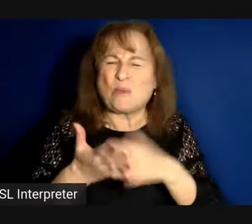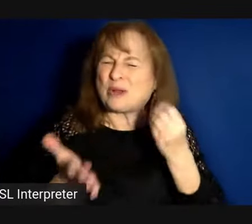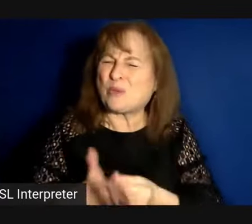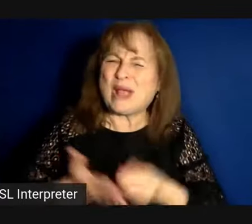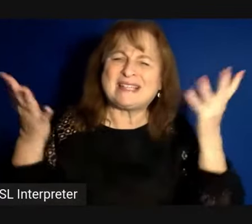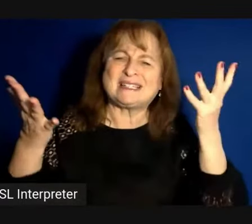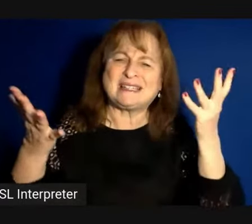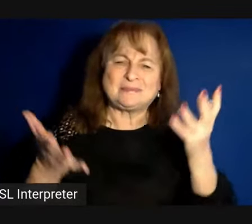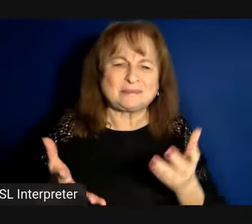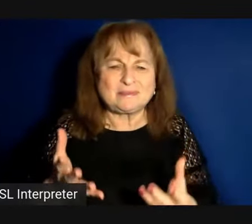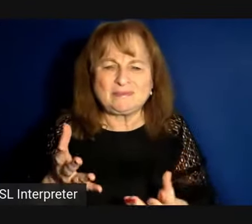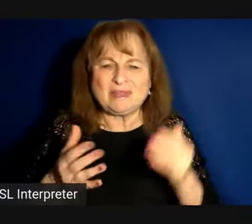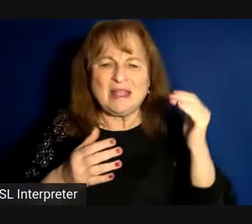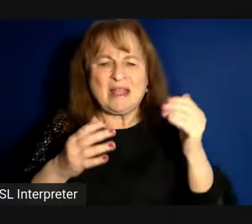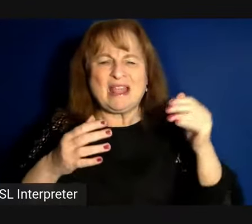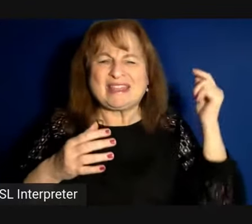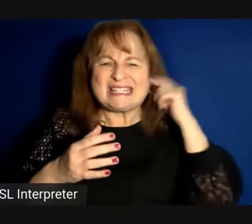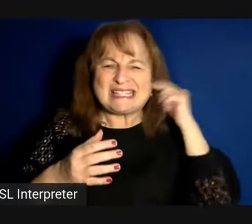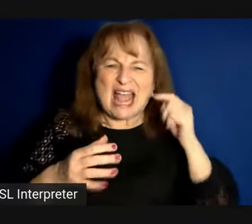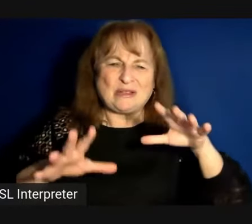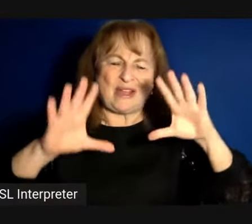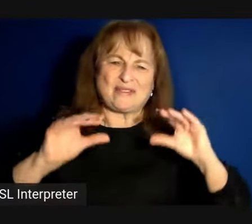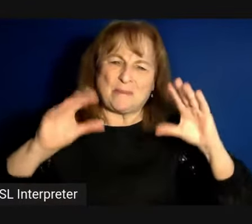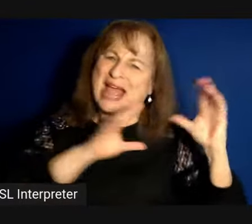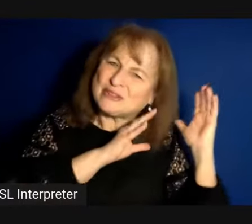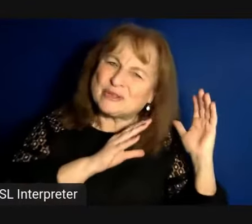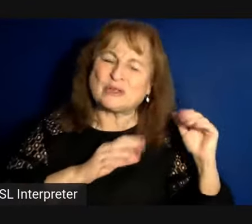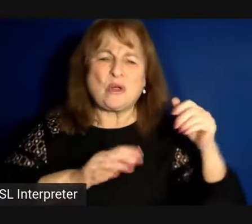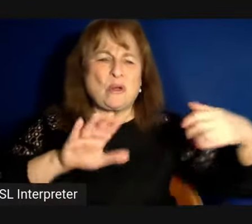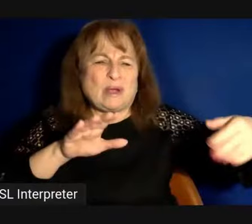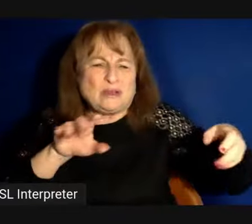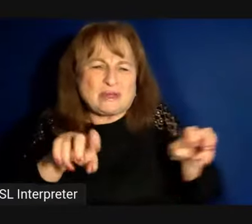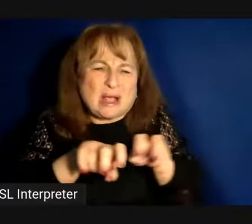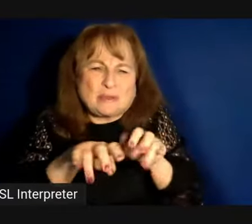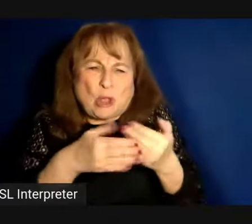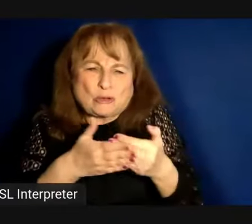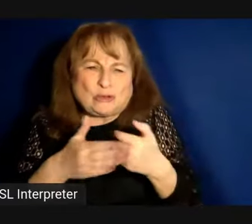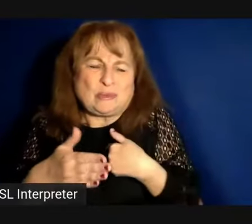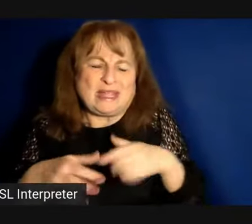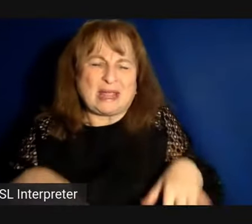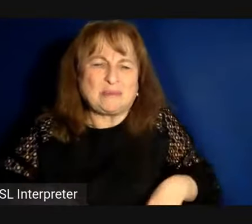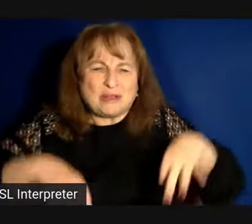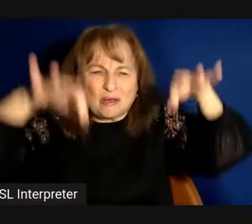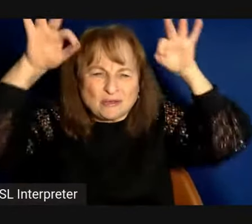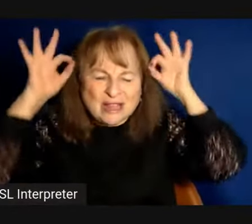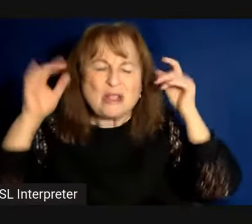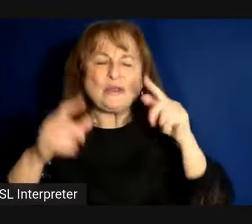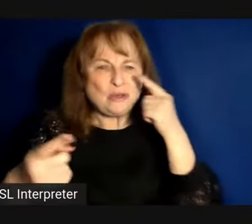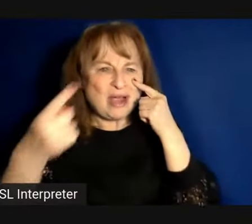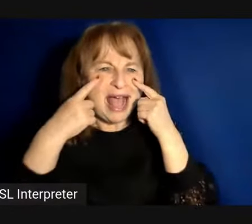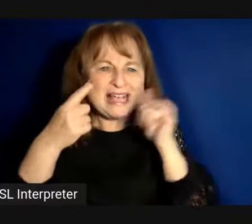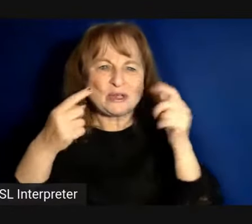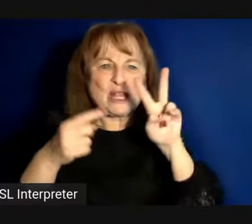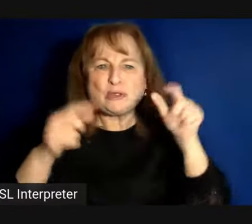the groan of the mattress must be when you backstroke into me and pull the night up over our heads your eyes are two